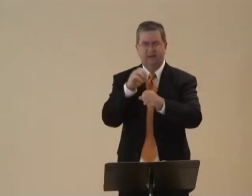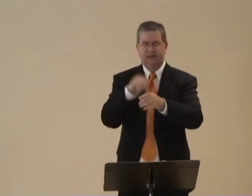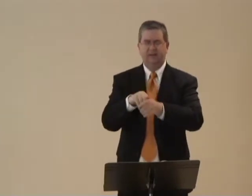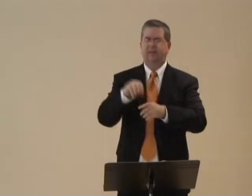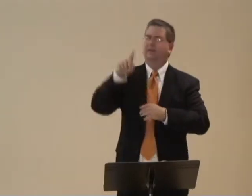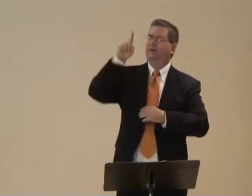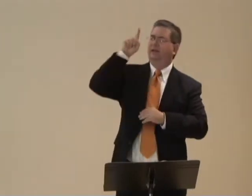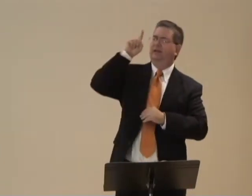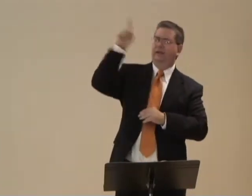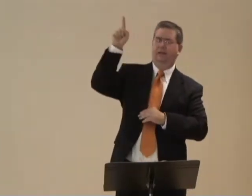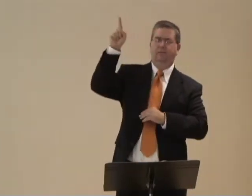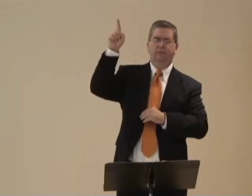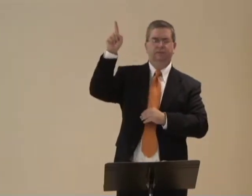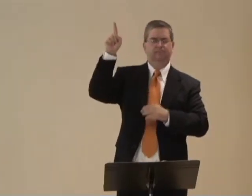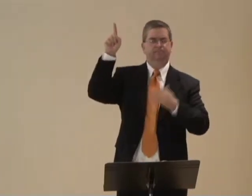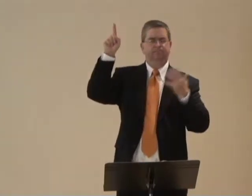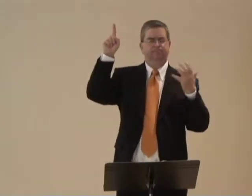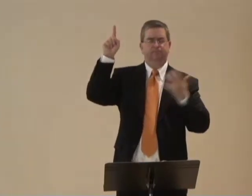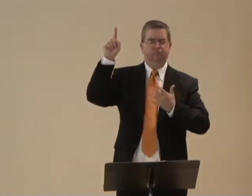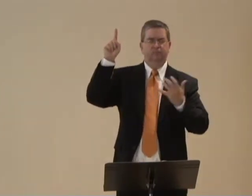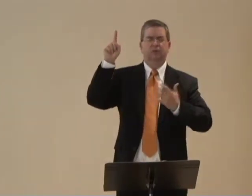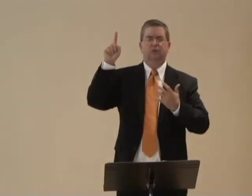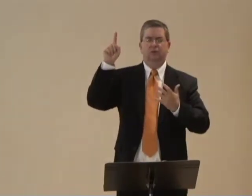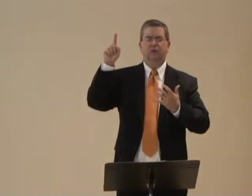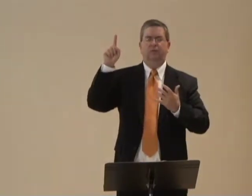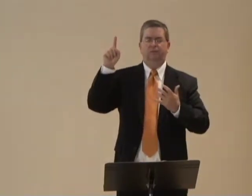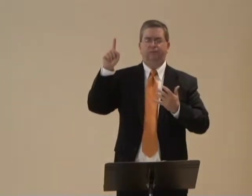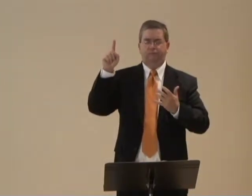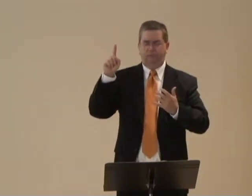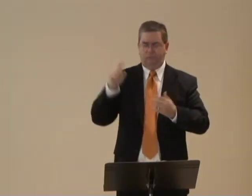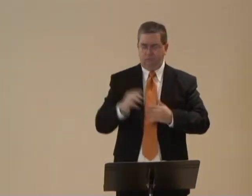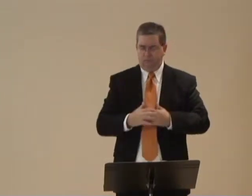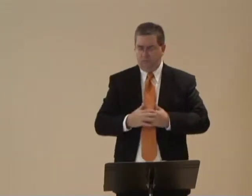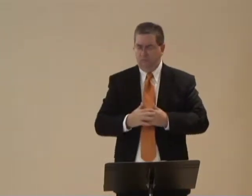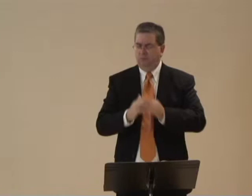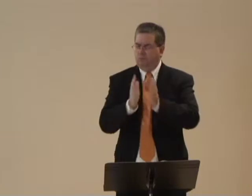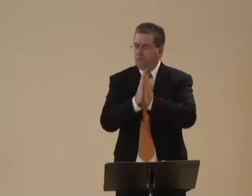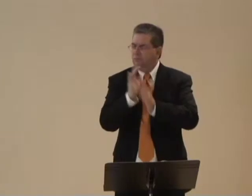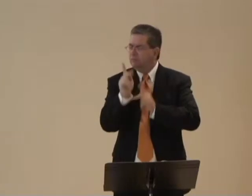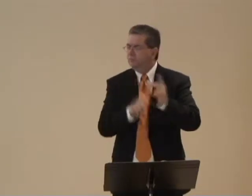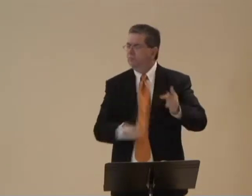We only need to have faith in you, Lord. You are awesome.